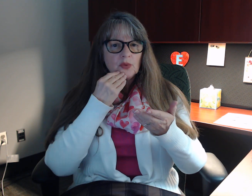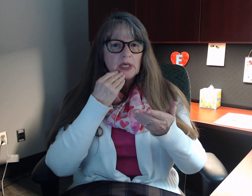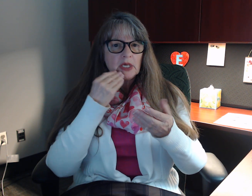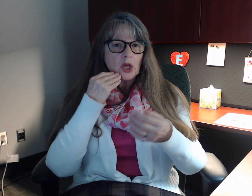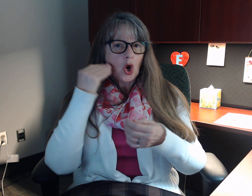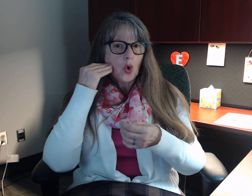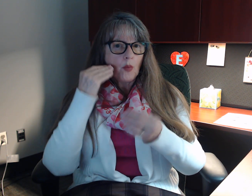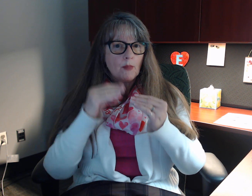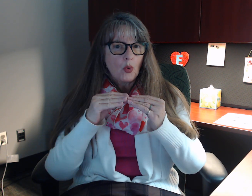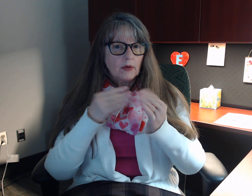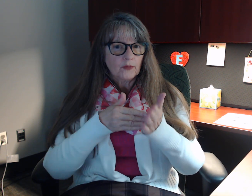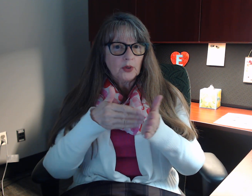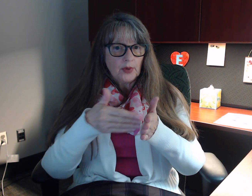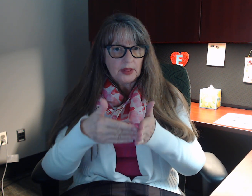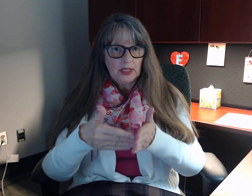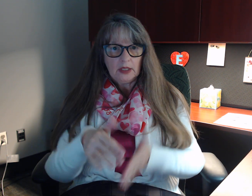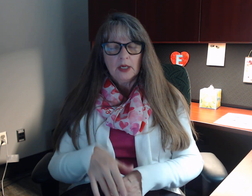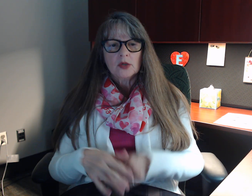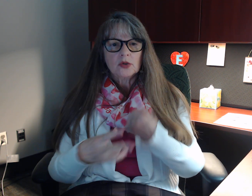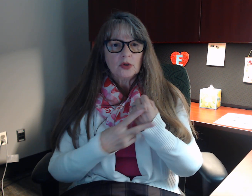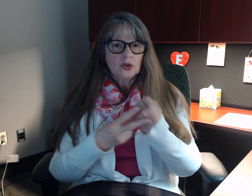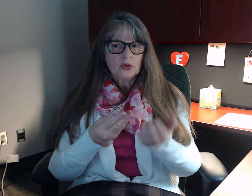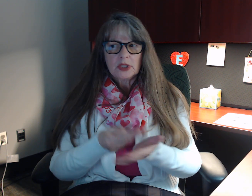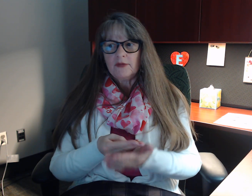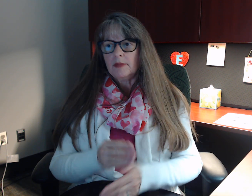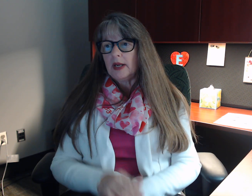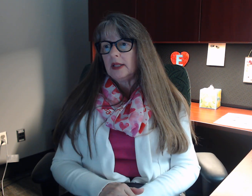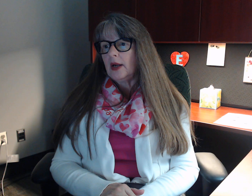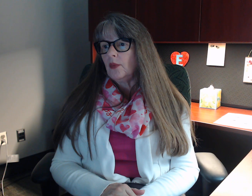at home more frequently so that you save the money that way.